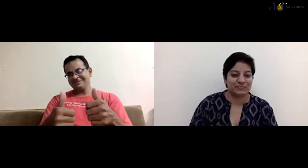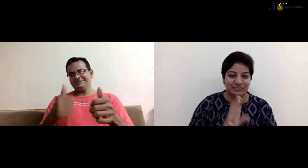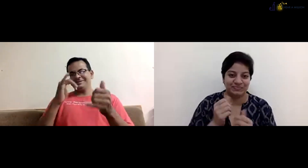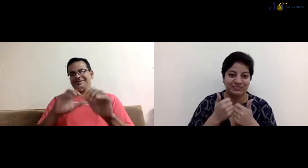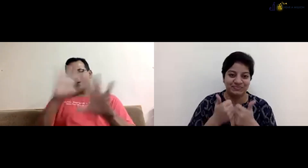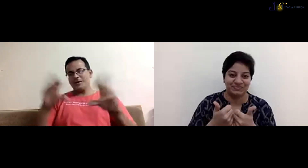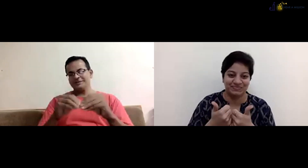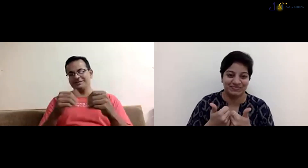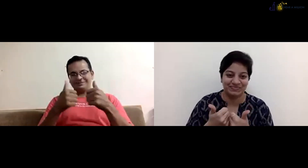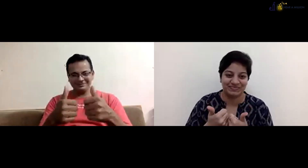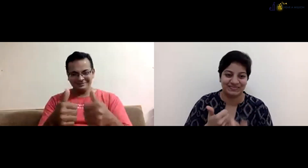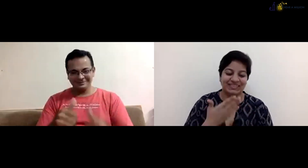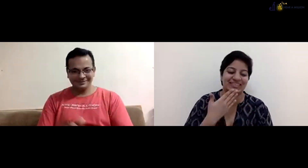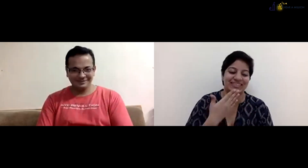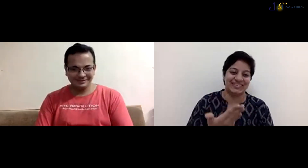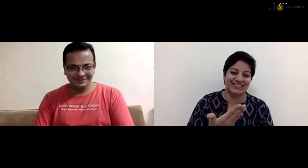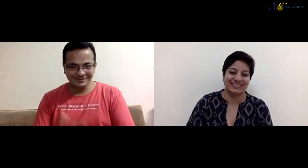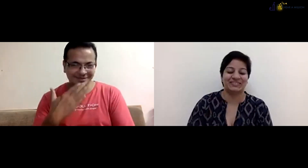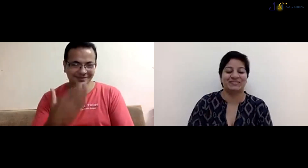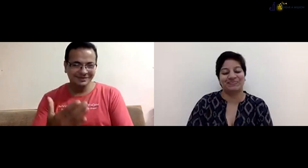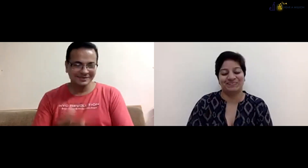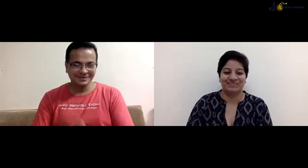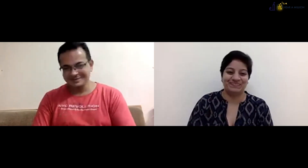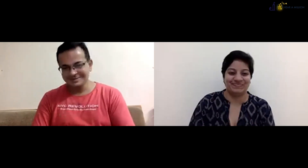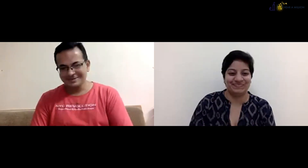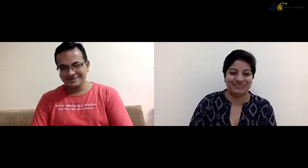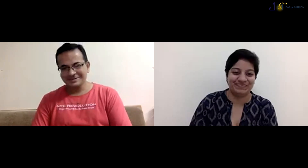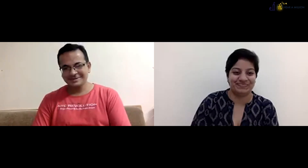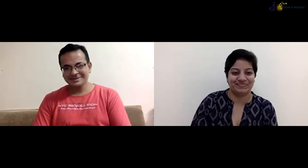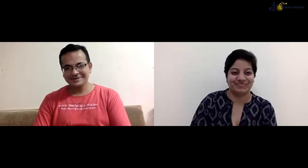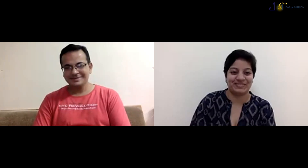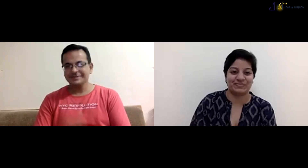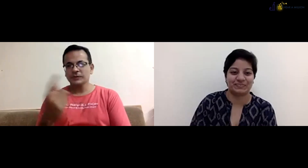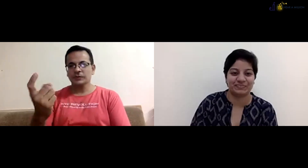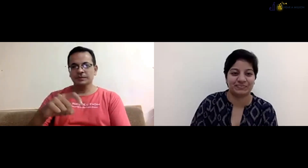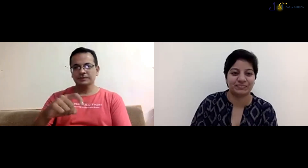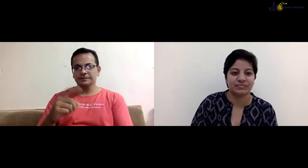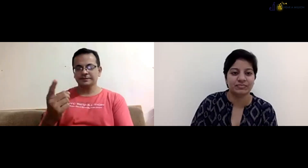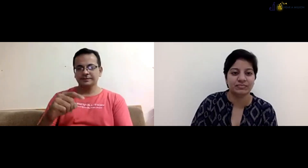the hearing community. Yeah, right. Thank you so much. It's all clear now. Thank you.